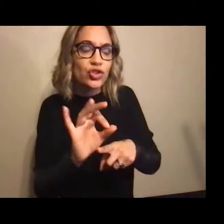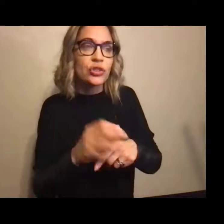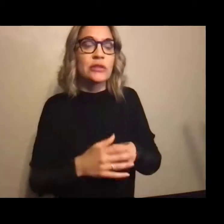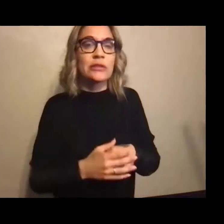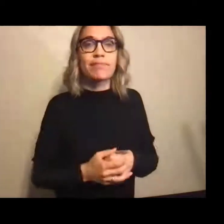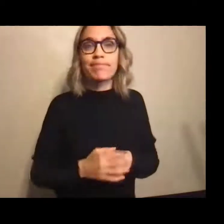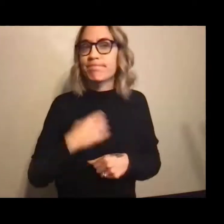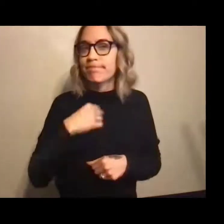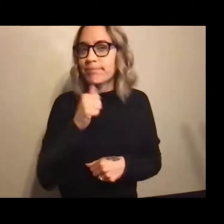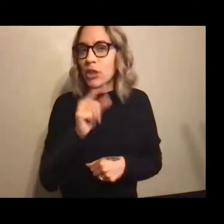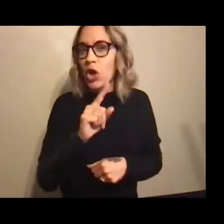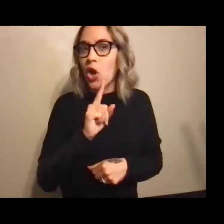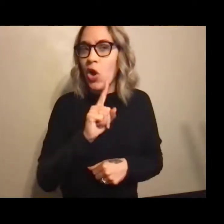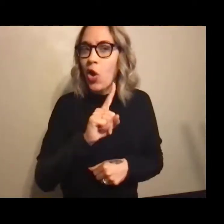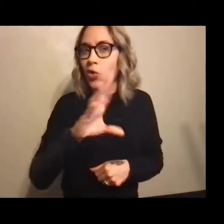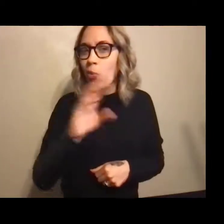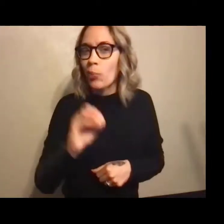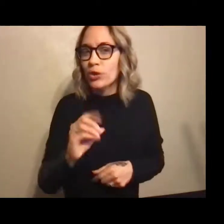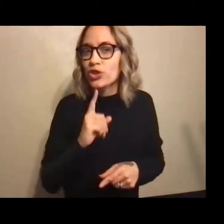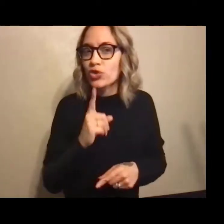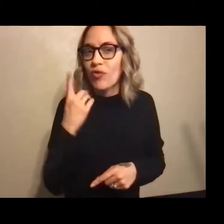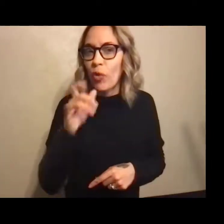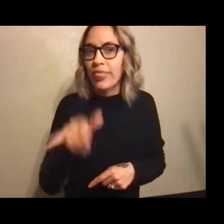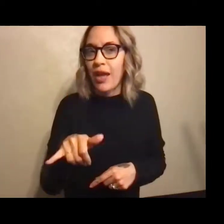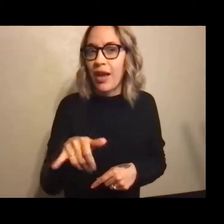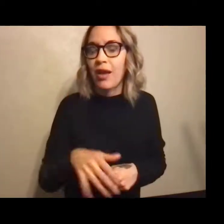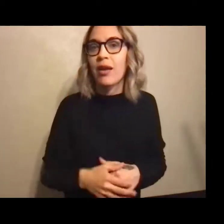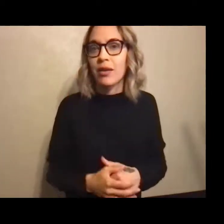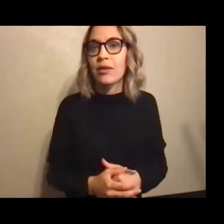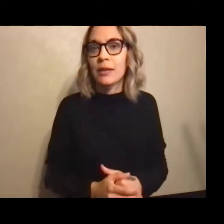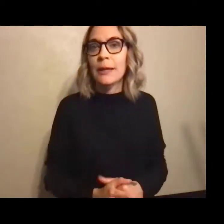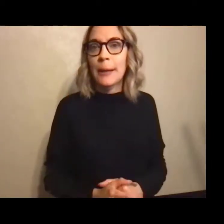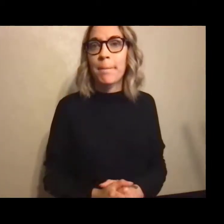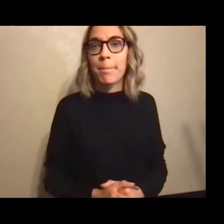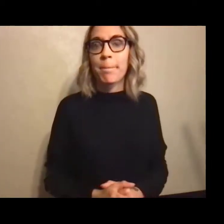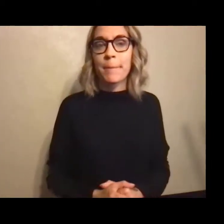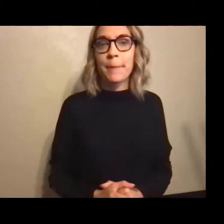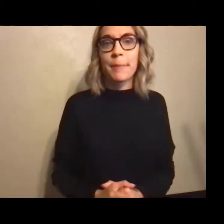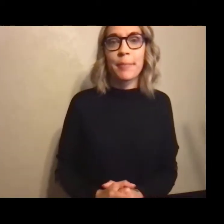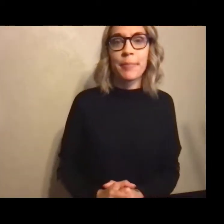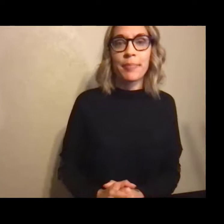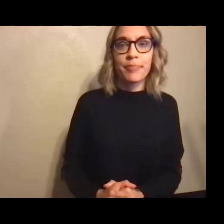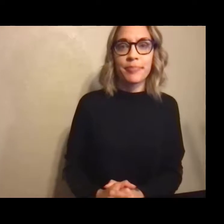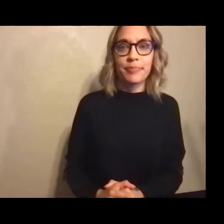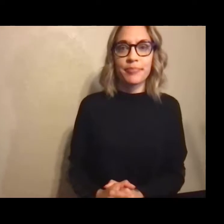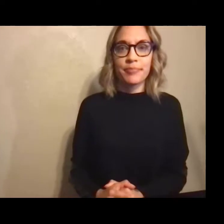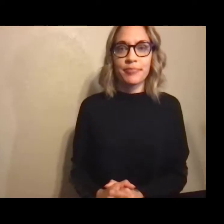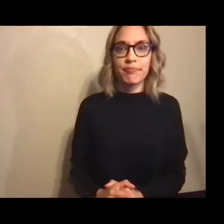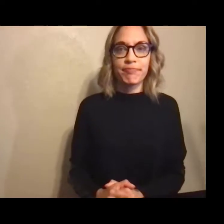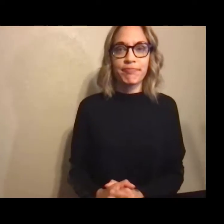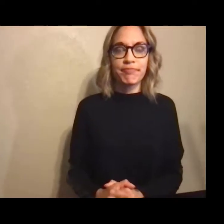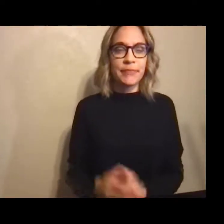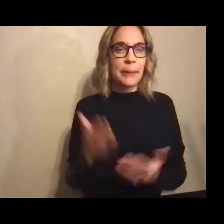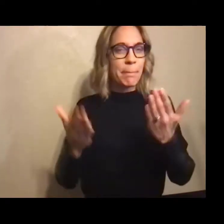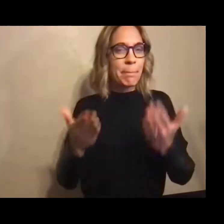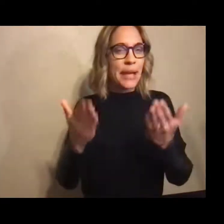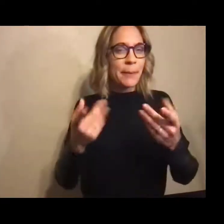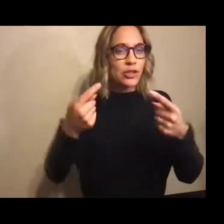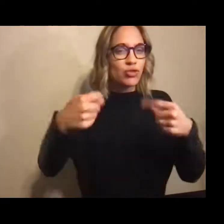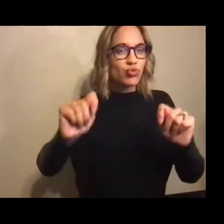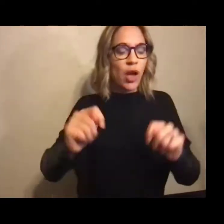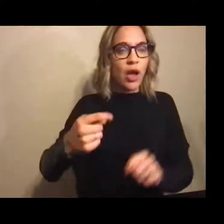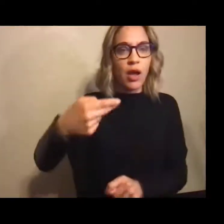create that as like a function maybe. I'm not 100% sure on that one, but definitely play around with it.